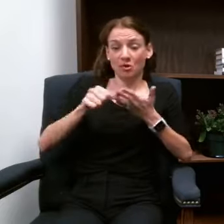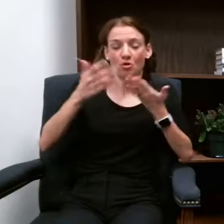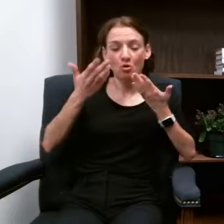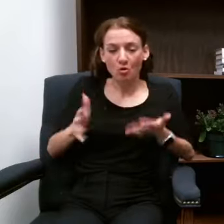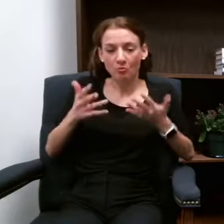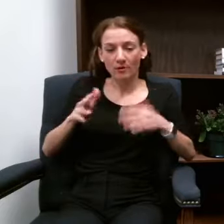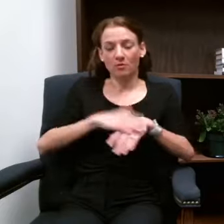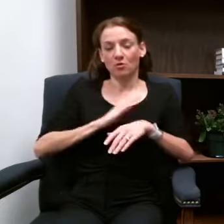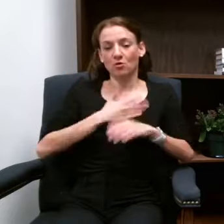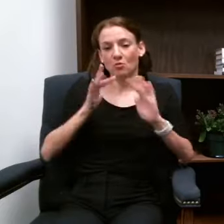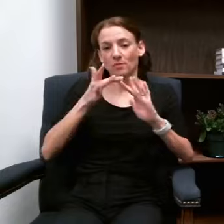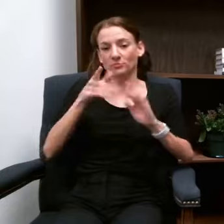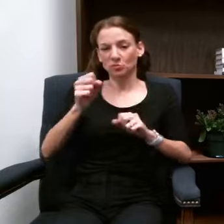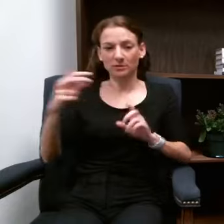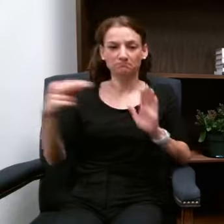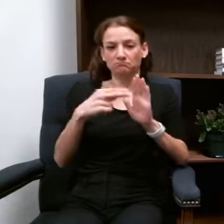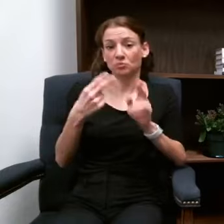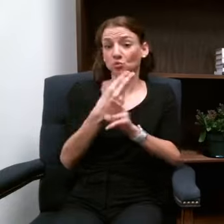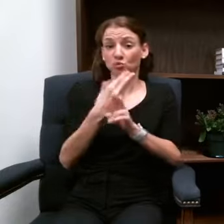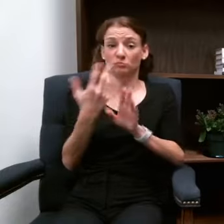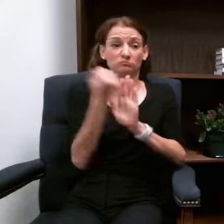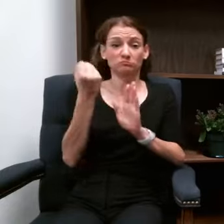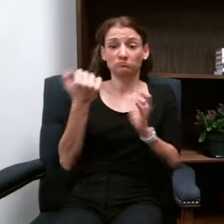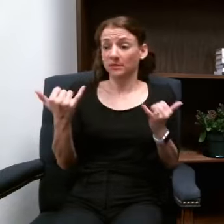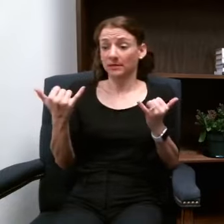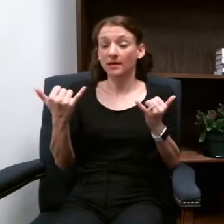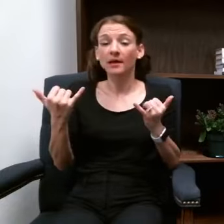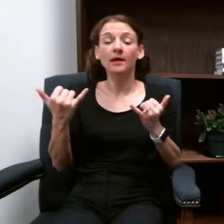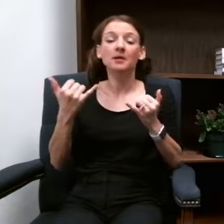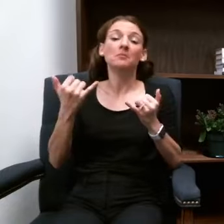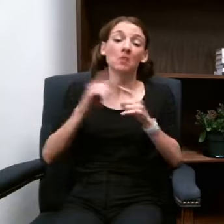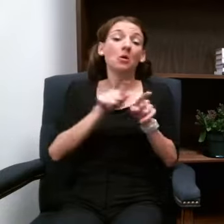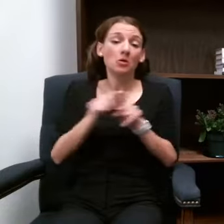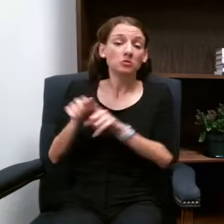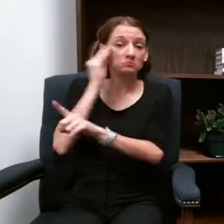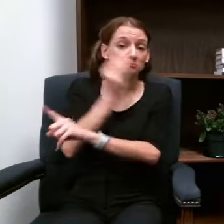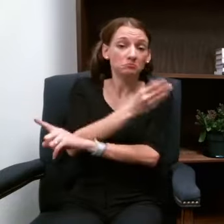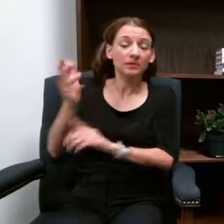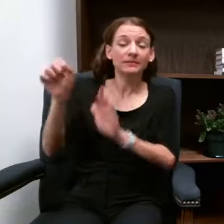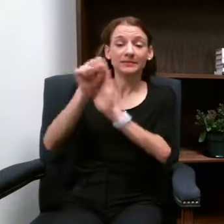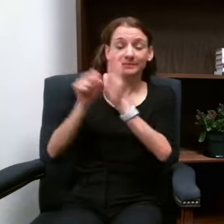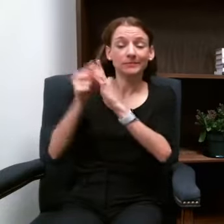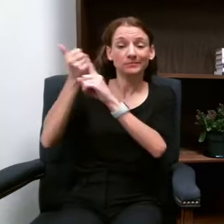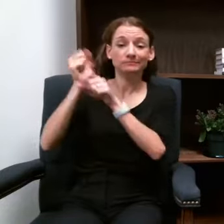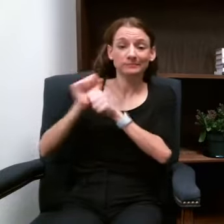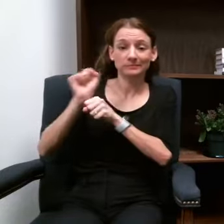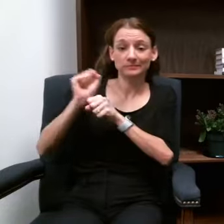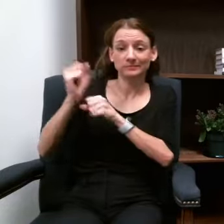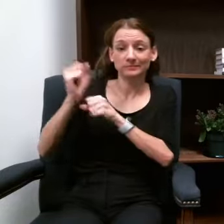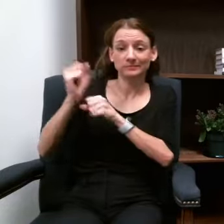when you get, and you can use that today, but otherwise be aware that the state is making an effort to get beyond